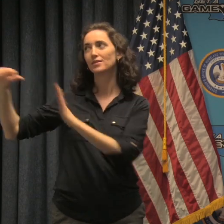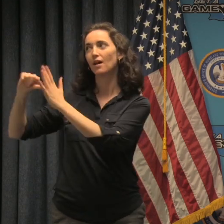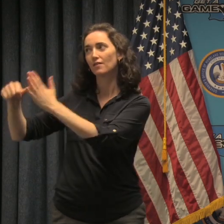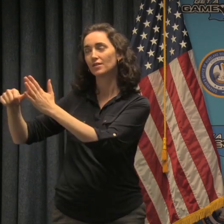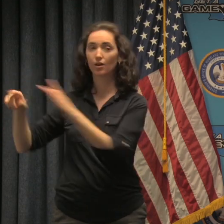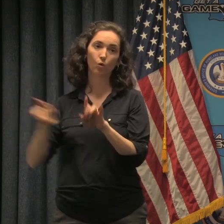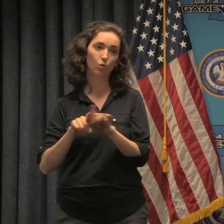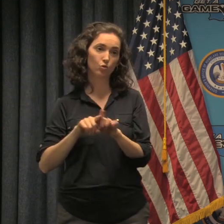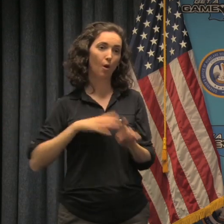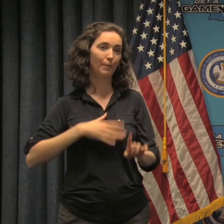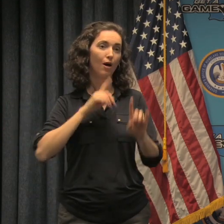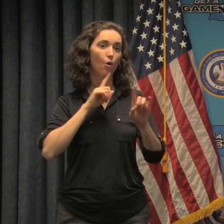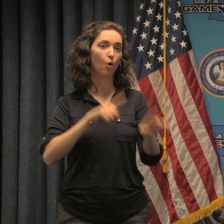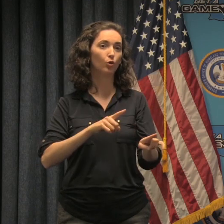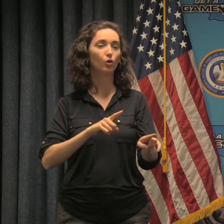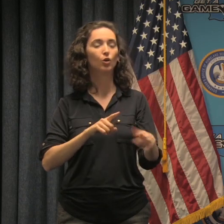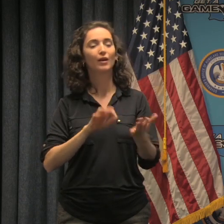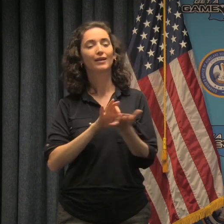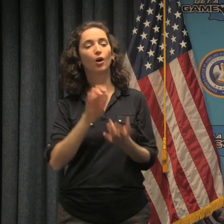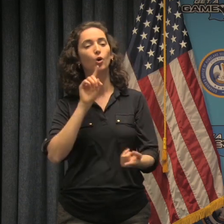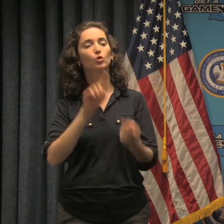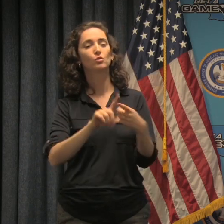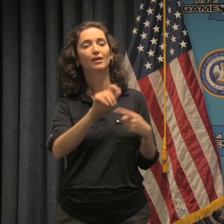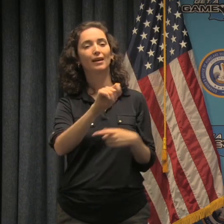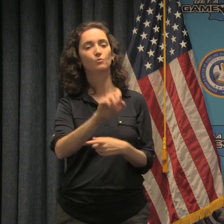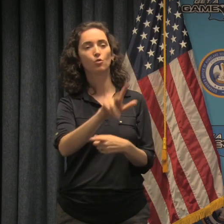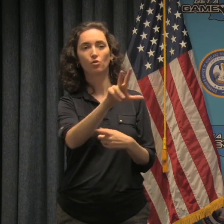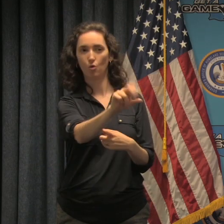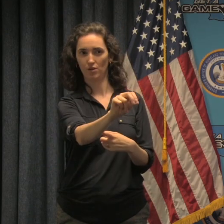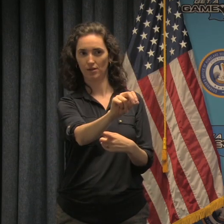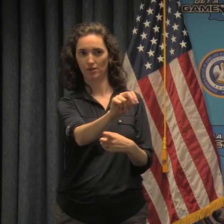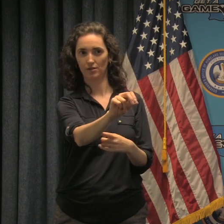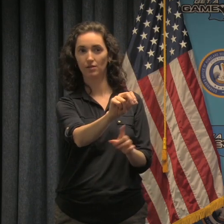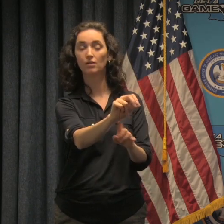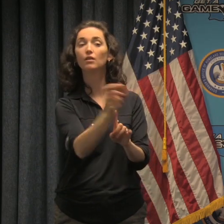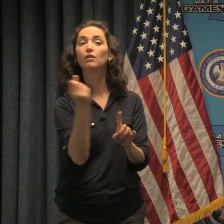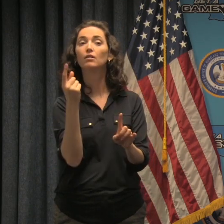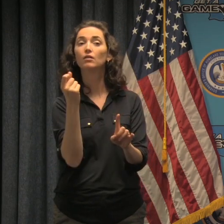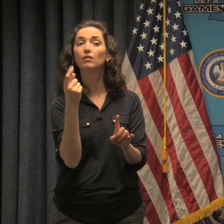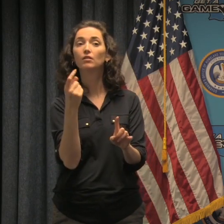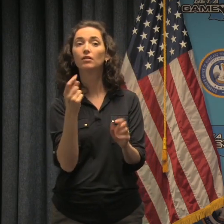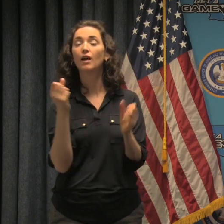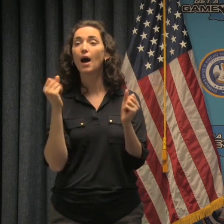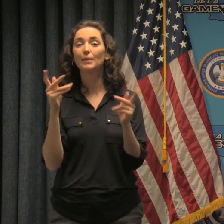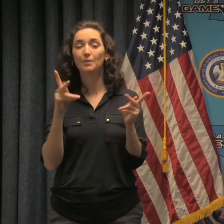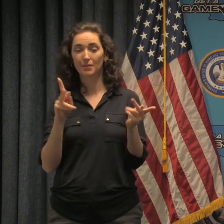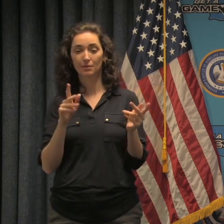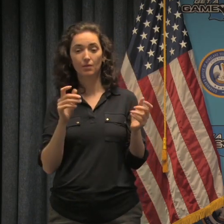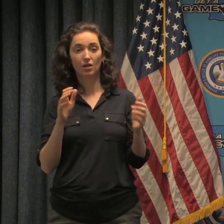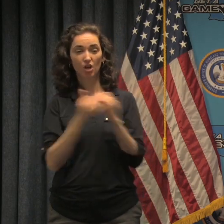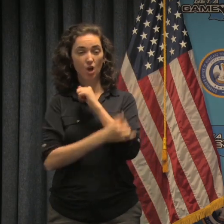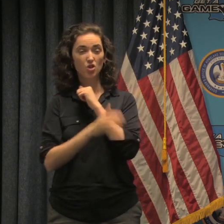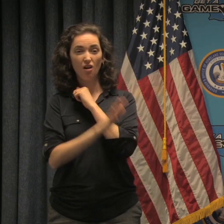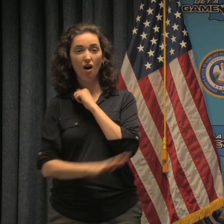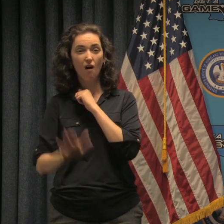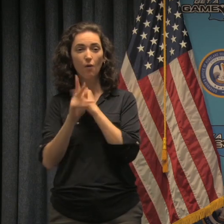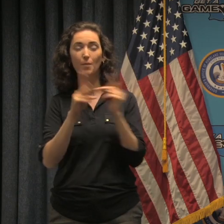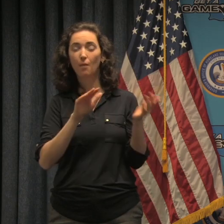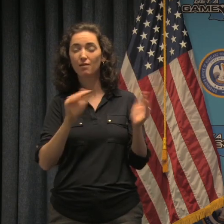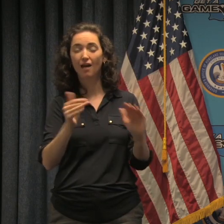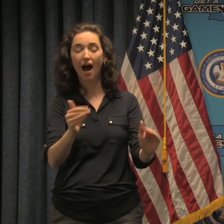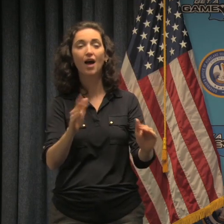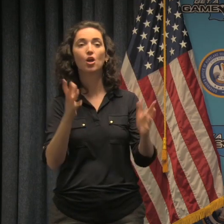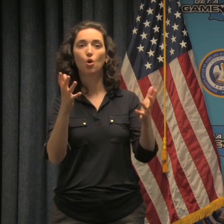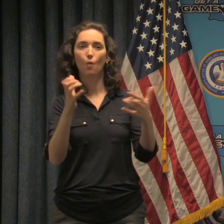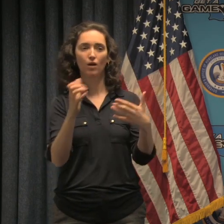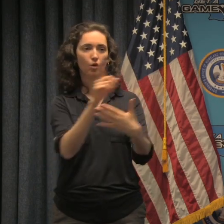order too, it takes us through April the 30th. But in order to keep the deaths in the country between 100,000 and 240,000, which